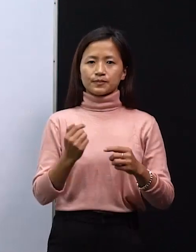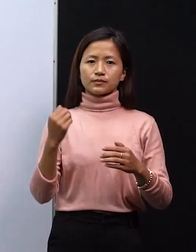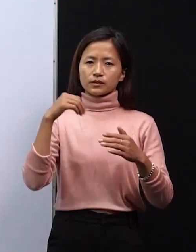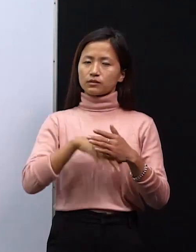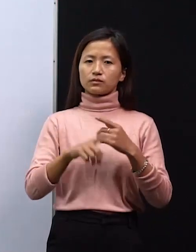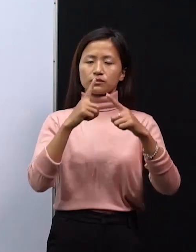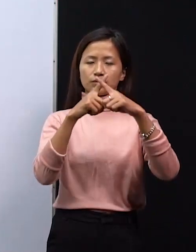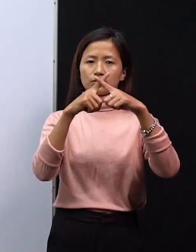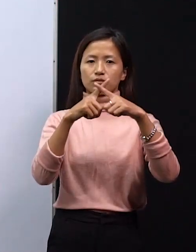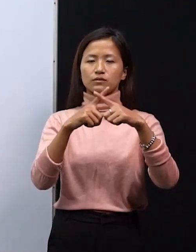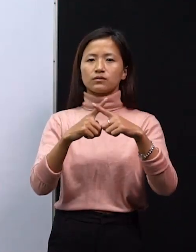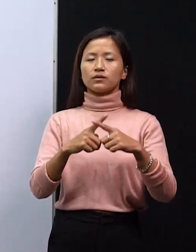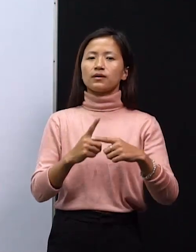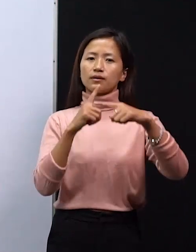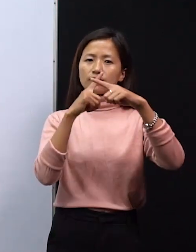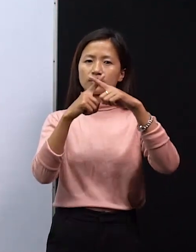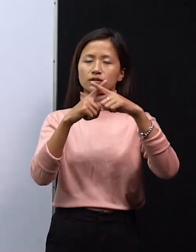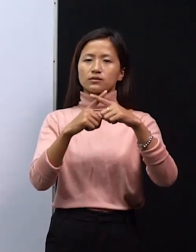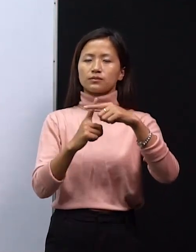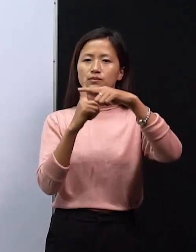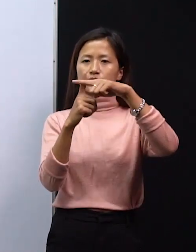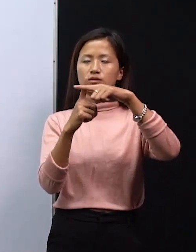into x plus 5